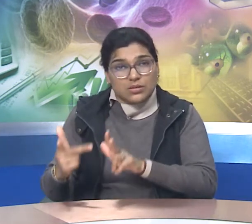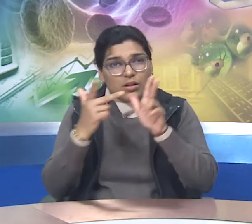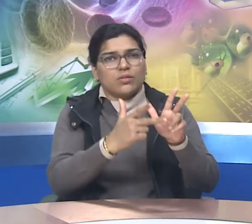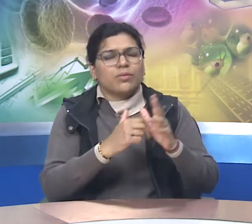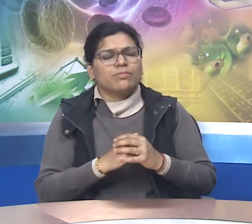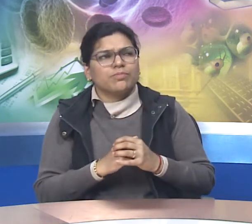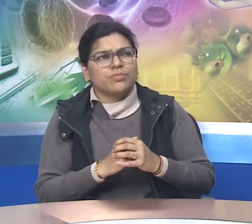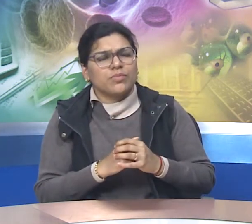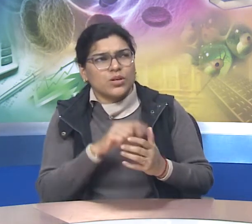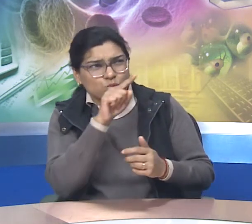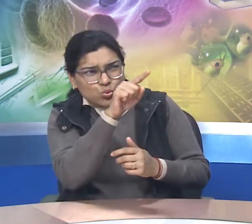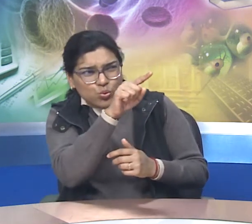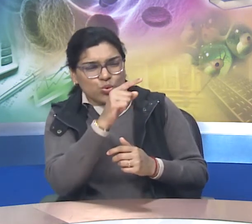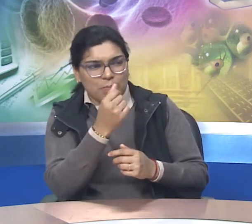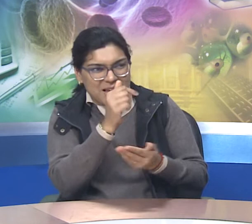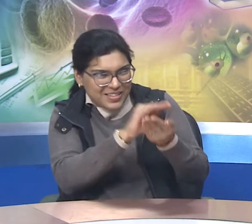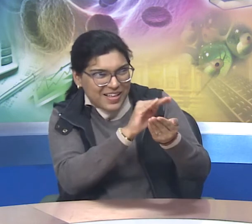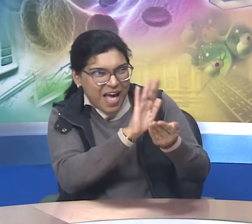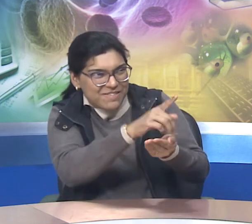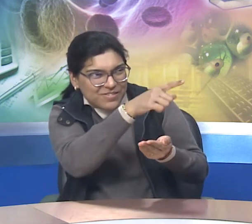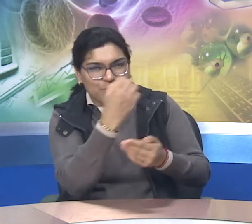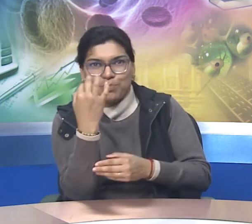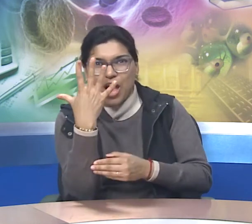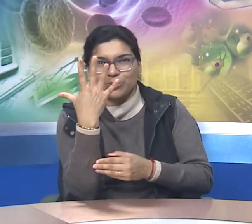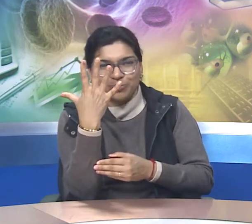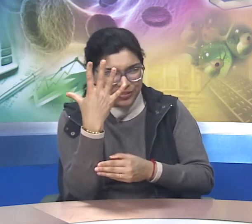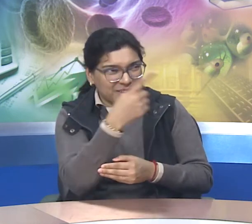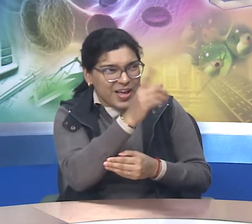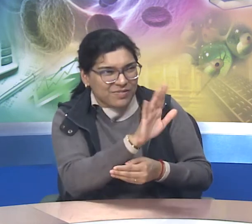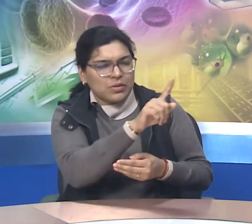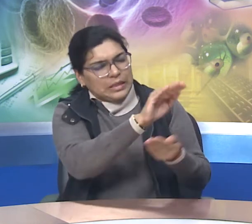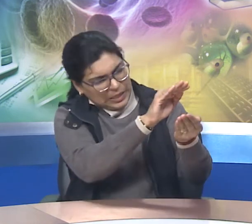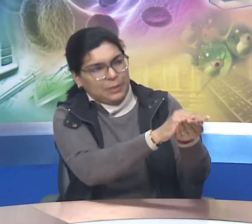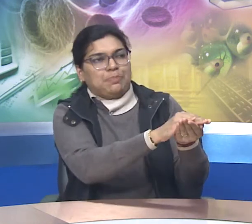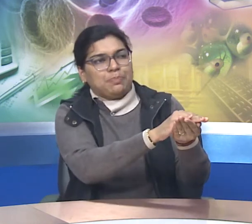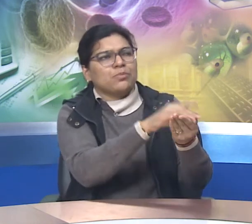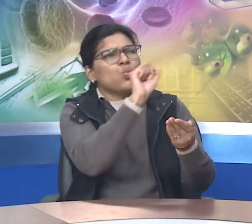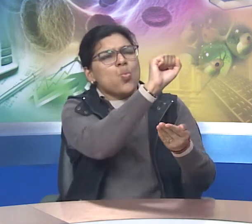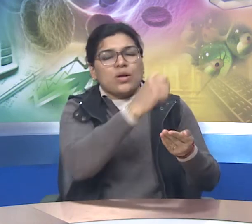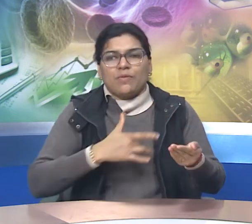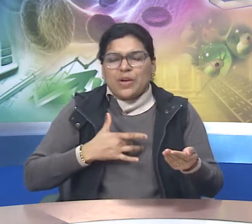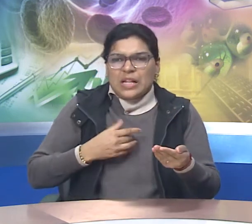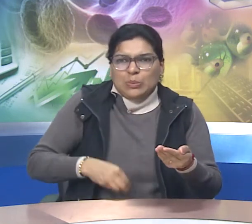So you can keep the 5 rupees to buy